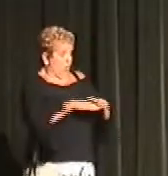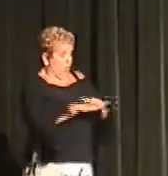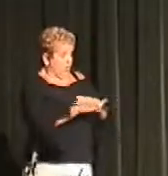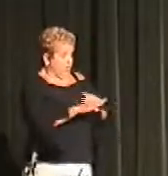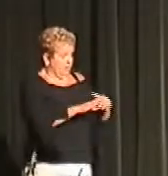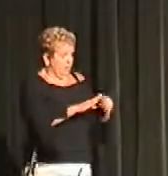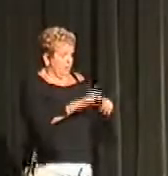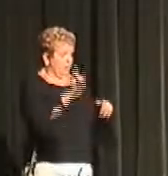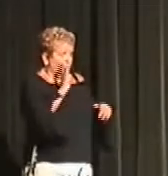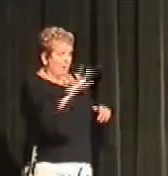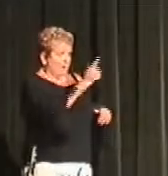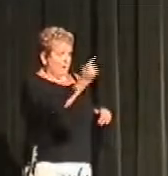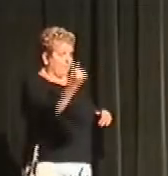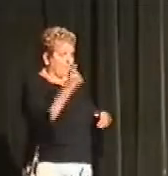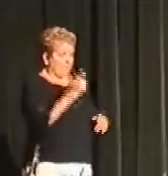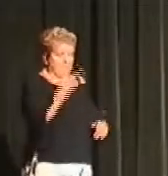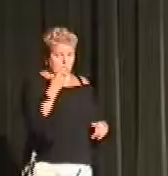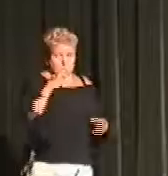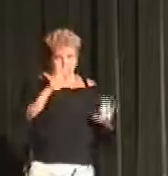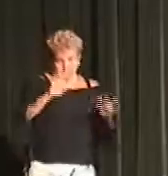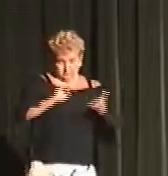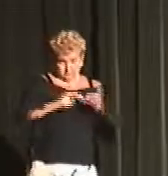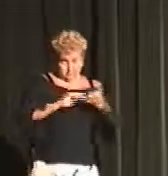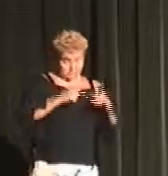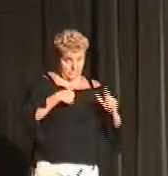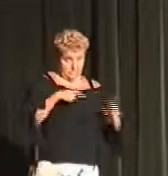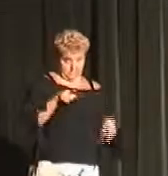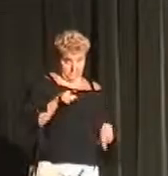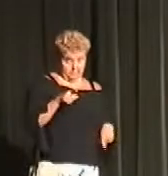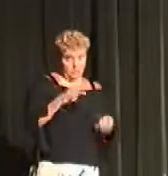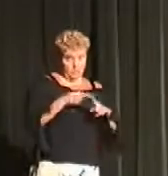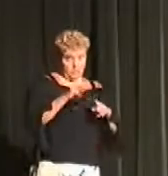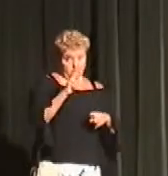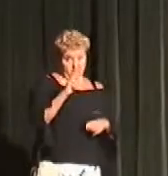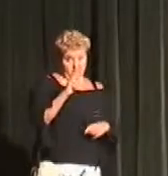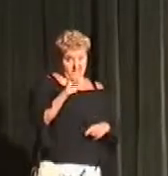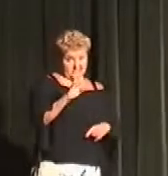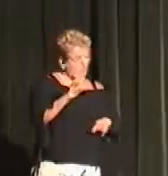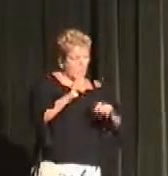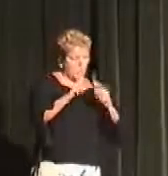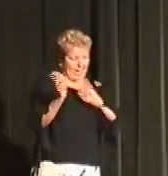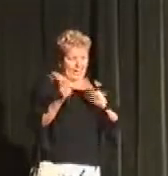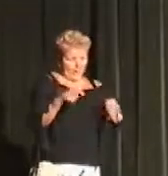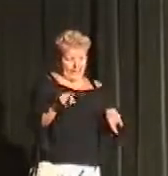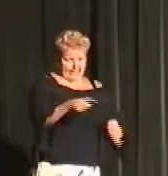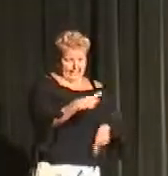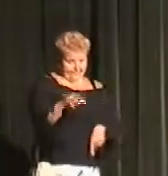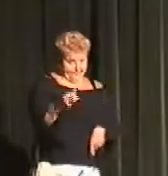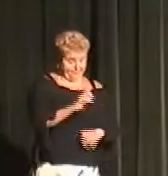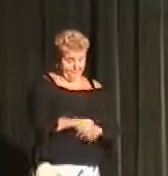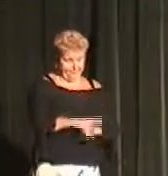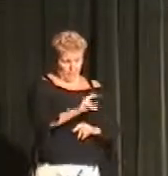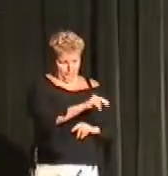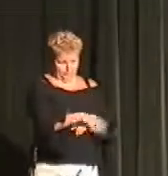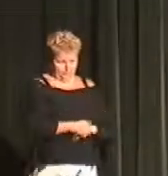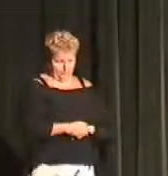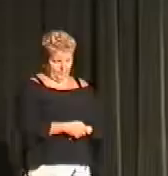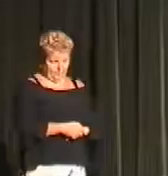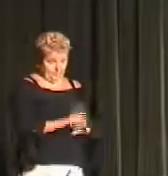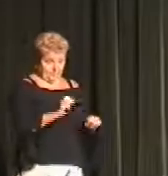to come over and they're going to say, excuse me, you're from Venice, right? I mean, can you tell this is a nice place? You